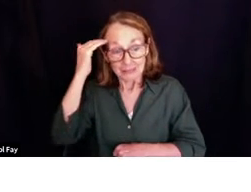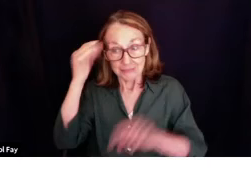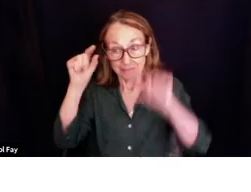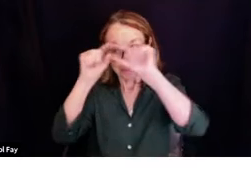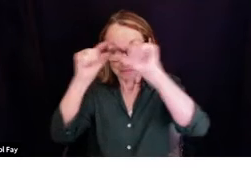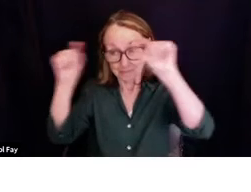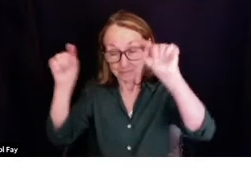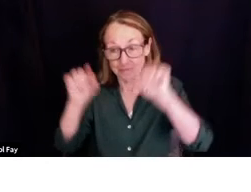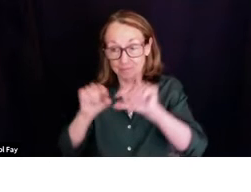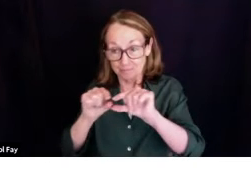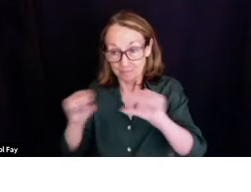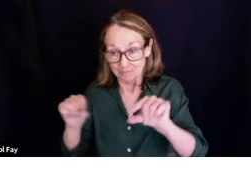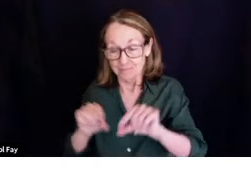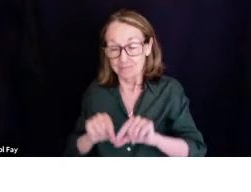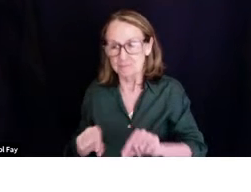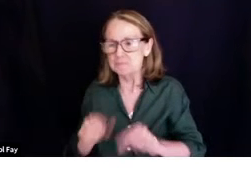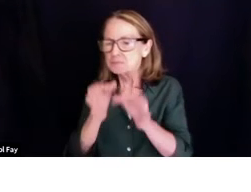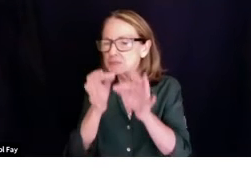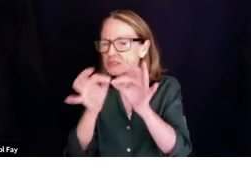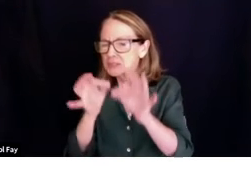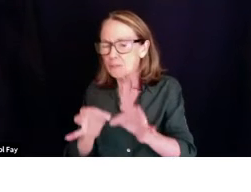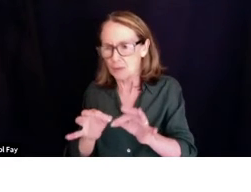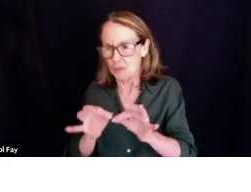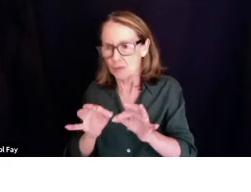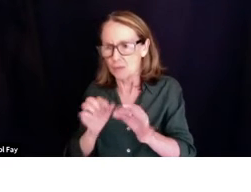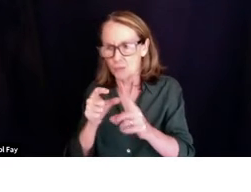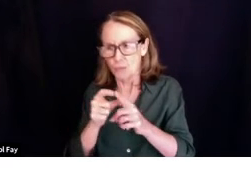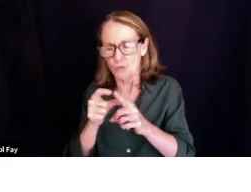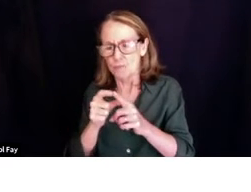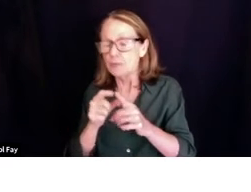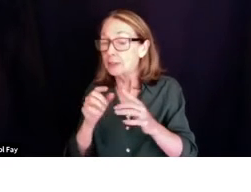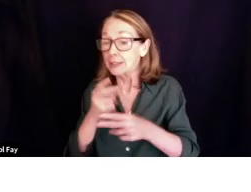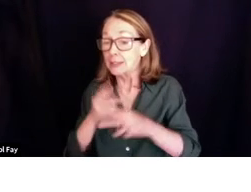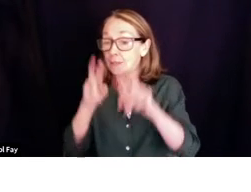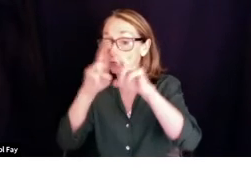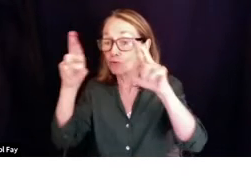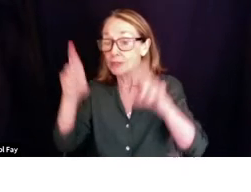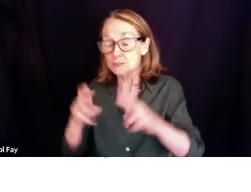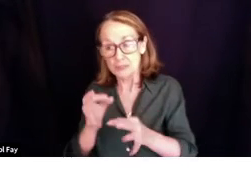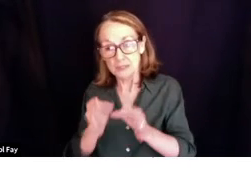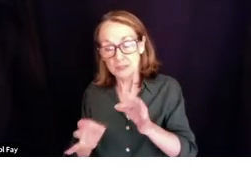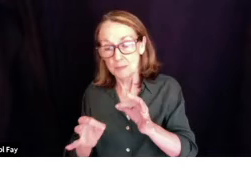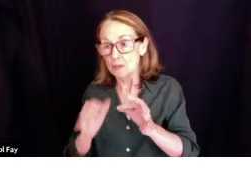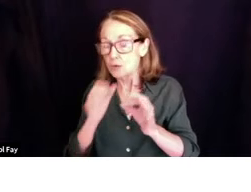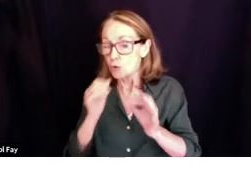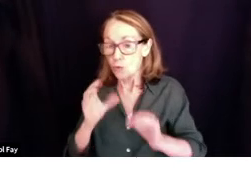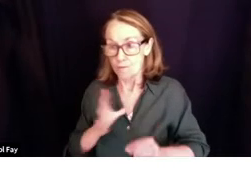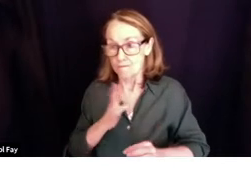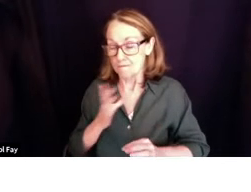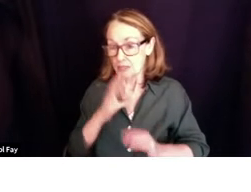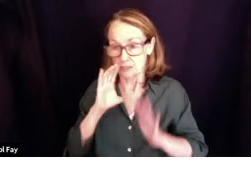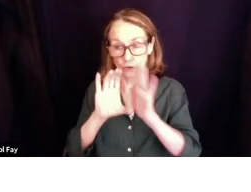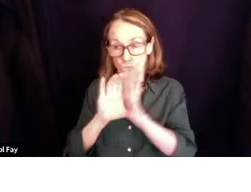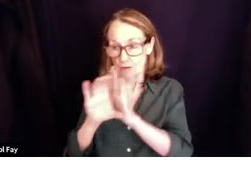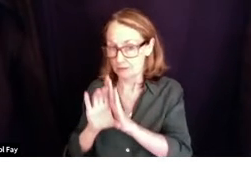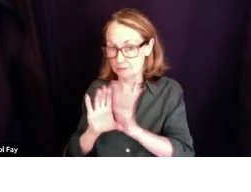headings. You need to have headings and to keep them simple and keep the resume simple. You want to have content over